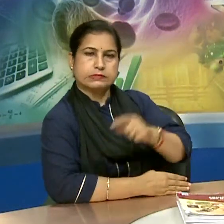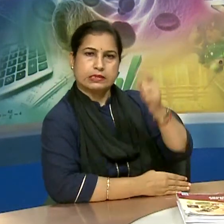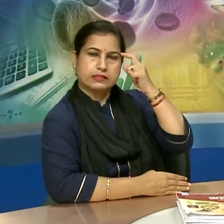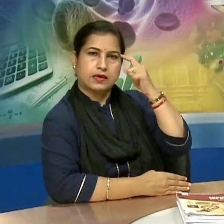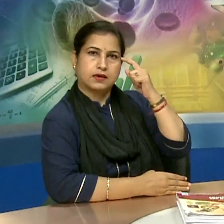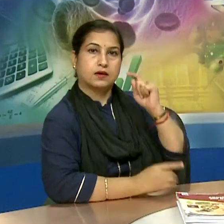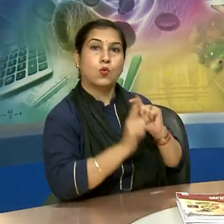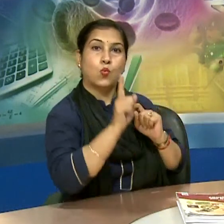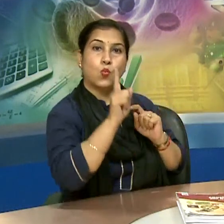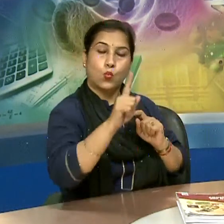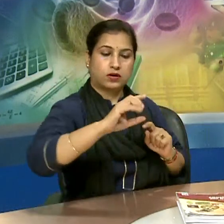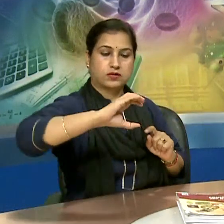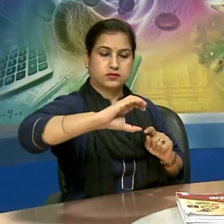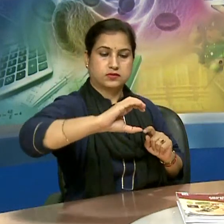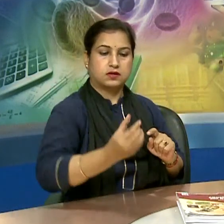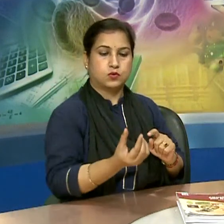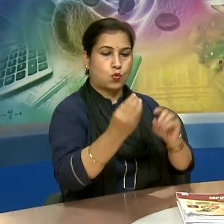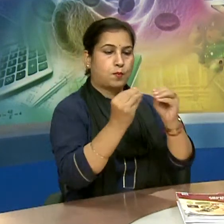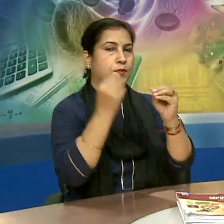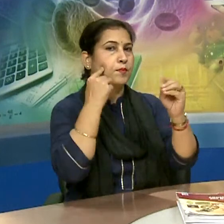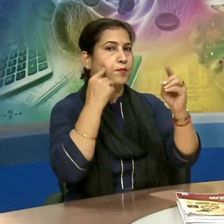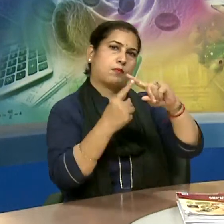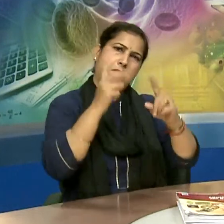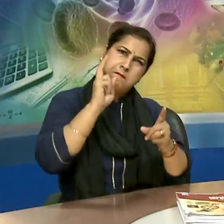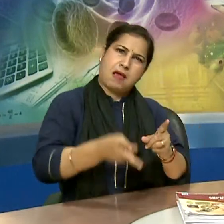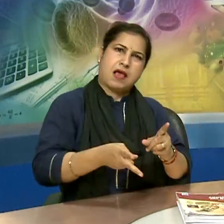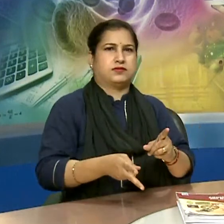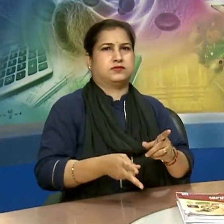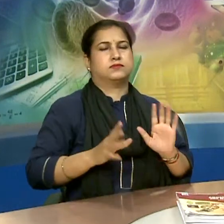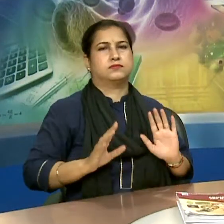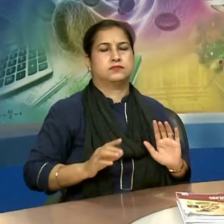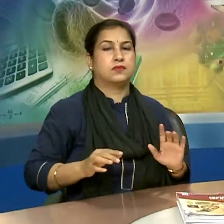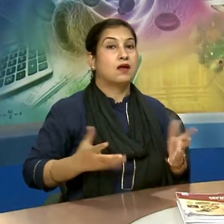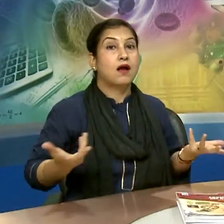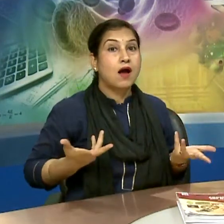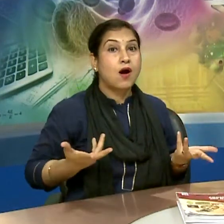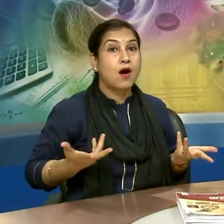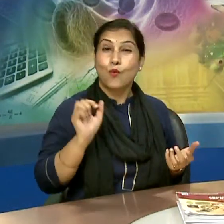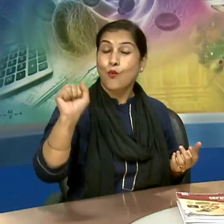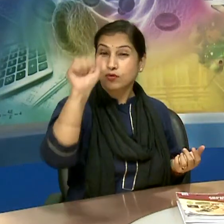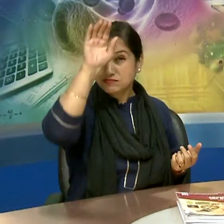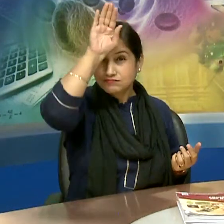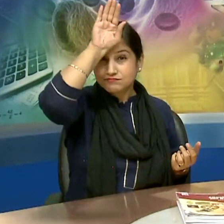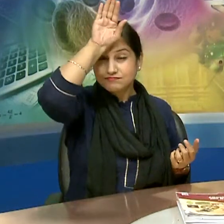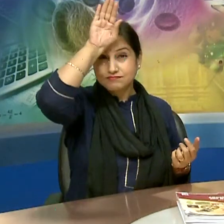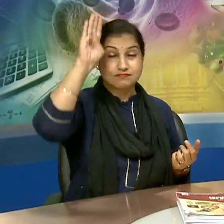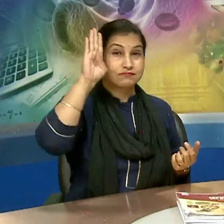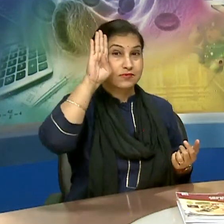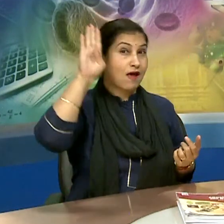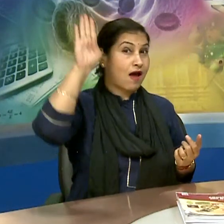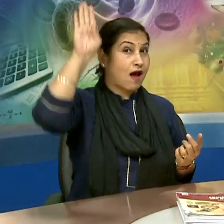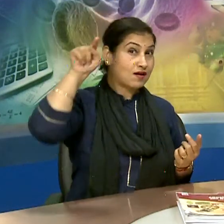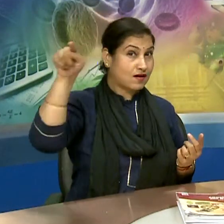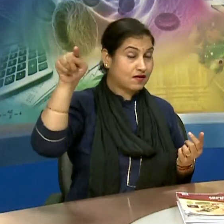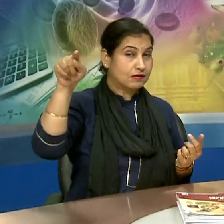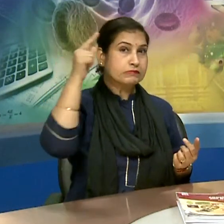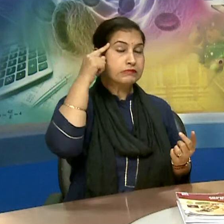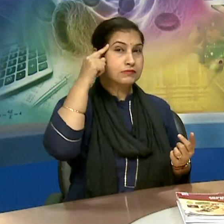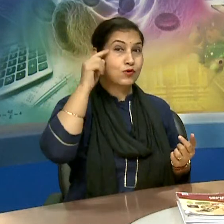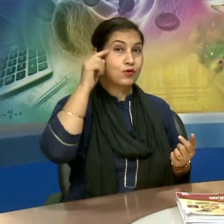it was defined to be equal to the distance between the elbow and